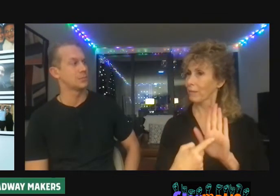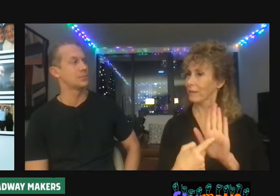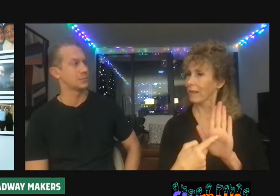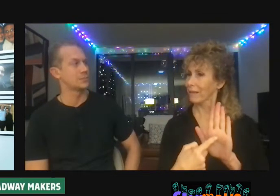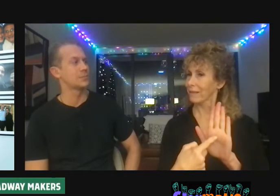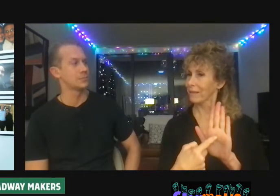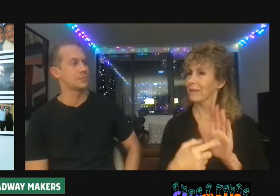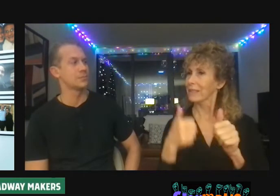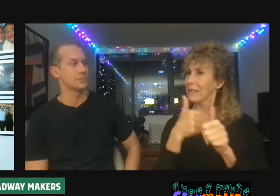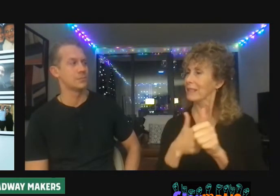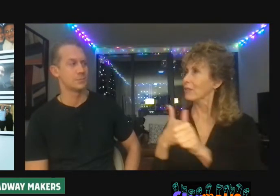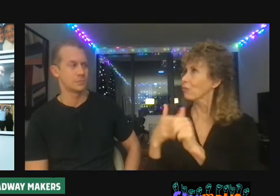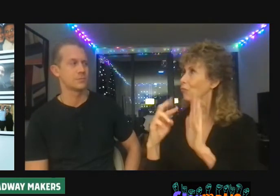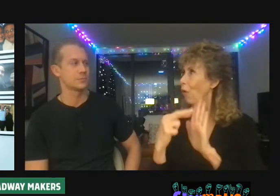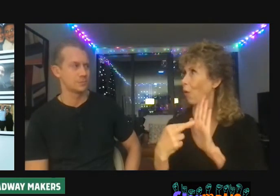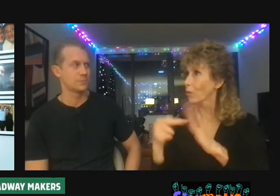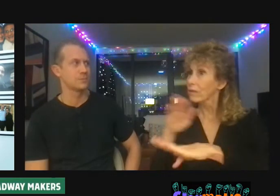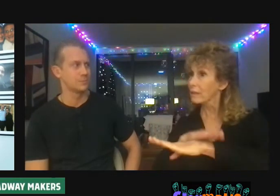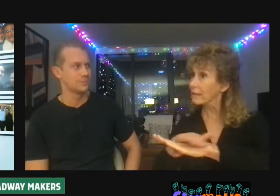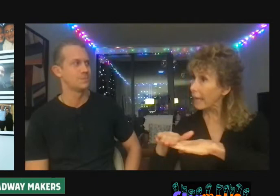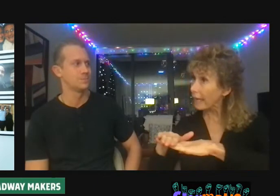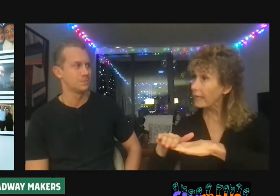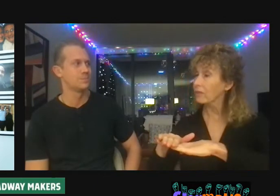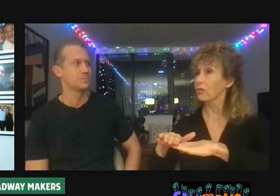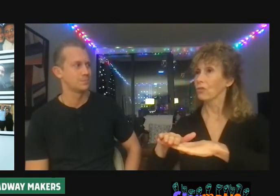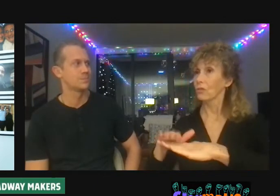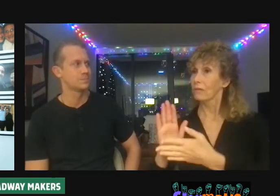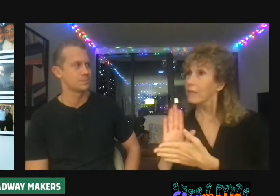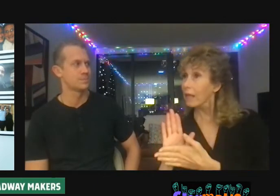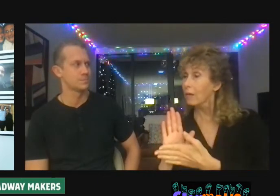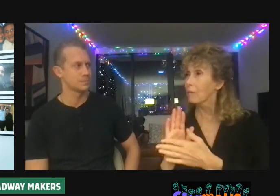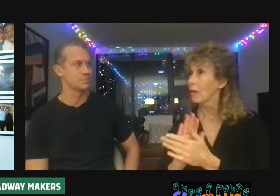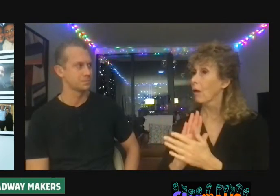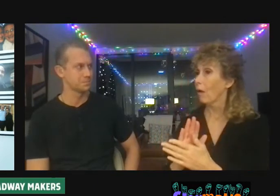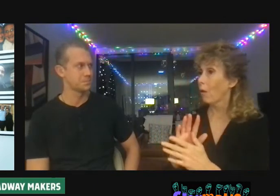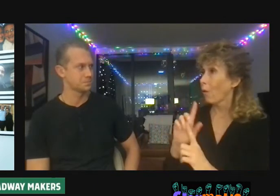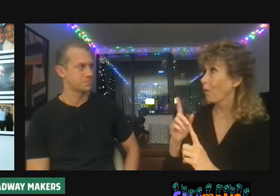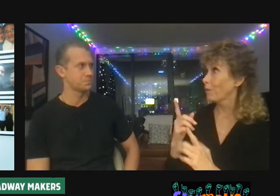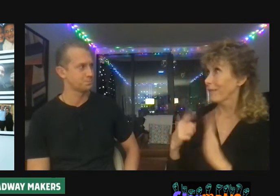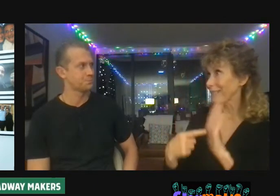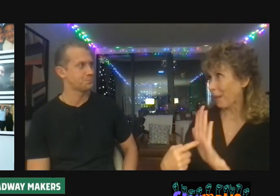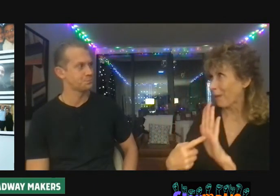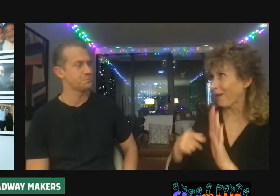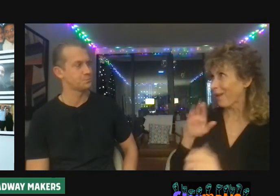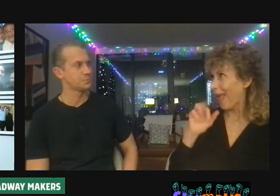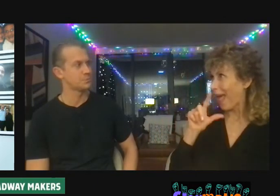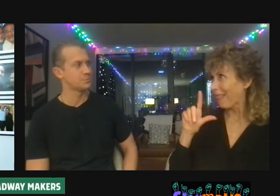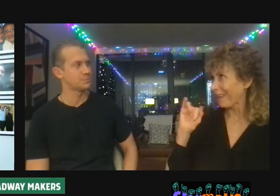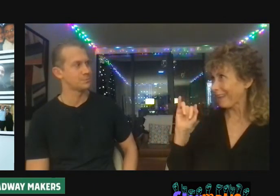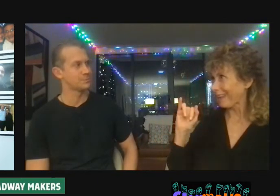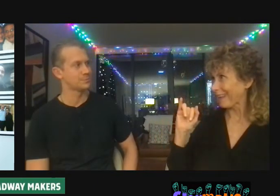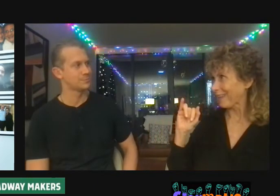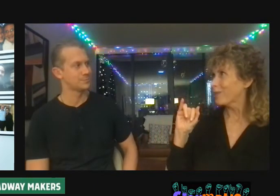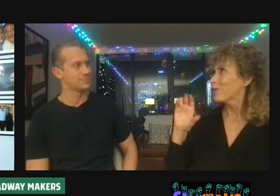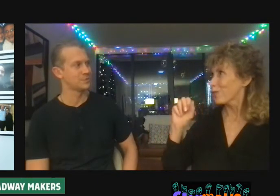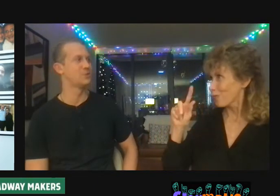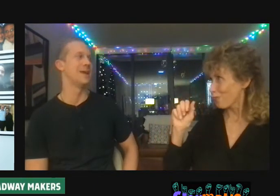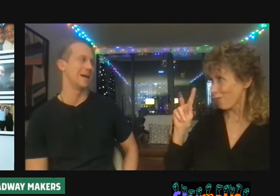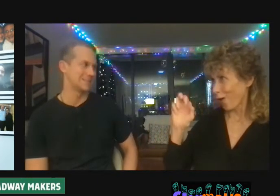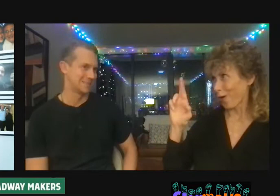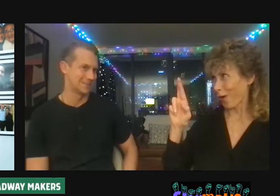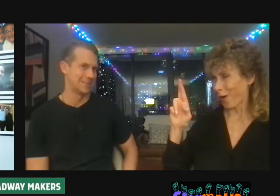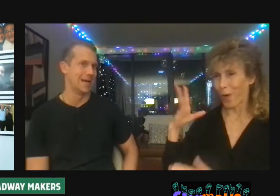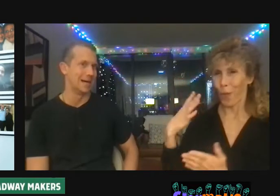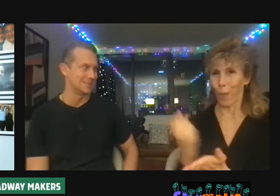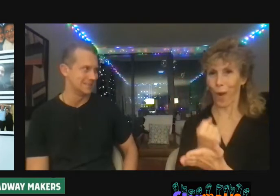roles on stage. When Ali Stroker won the Tony Award, it was a moment. It was